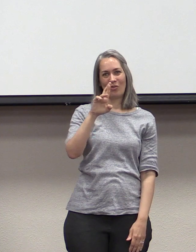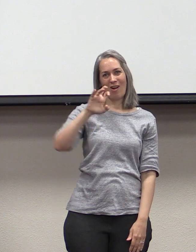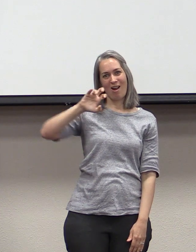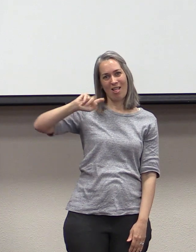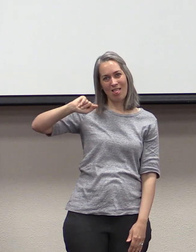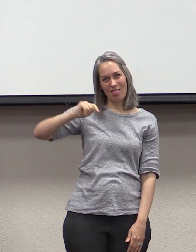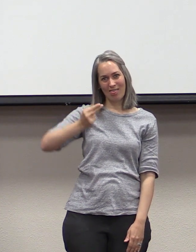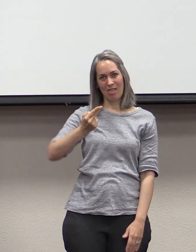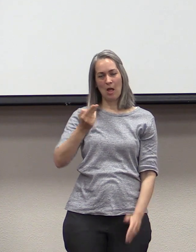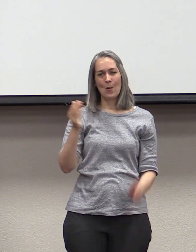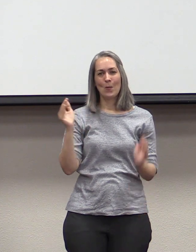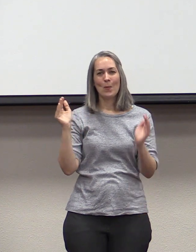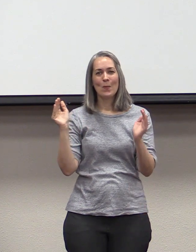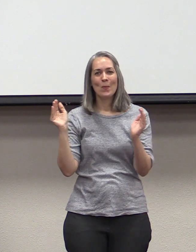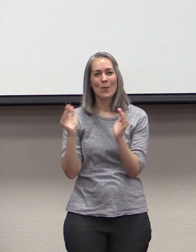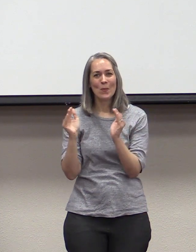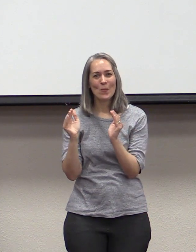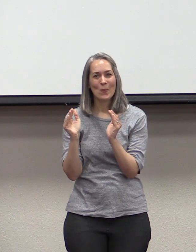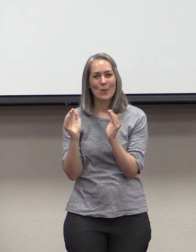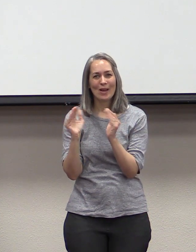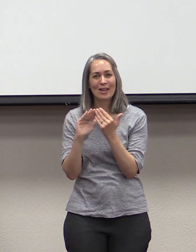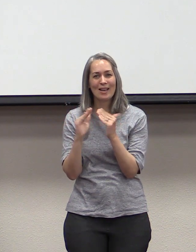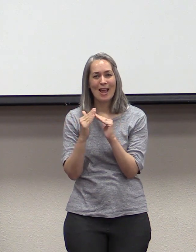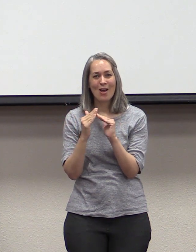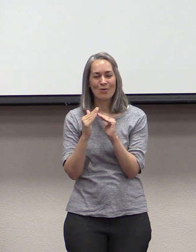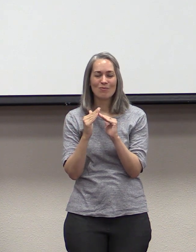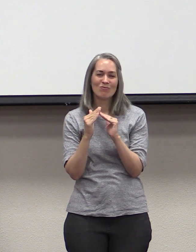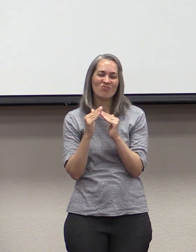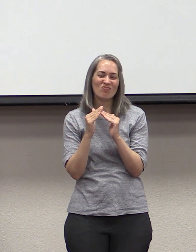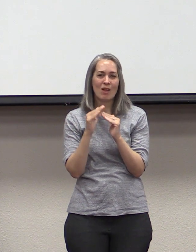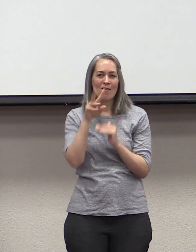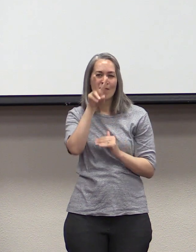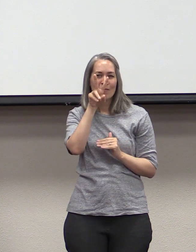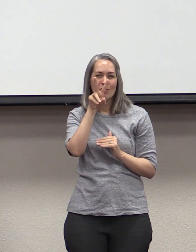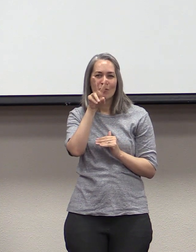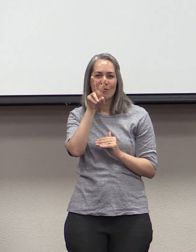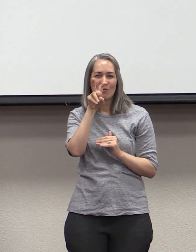a small town, 200 to 400 people.